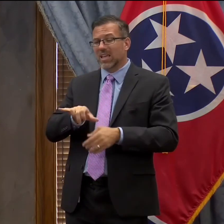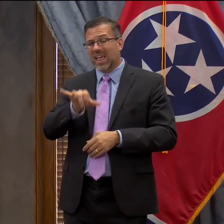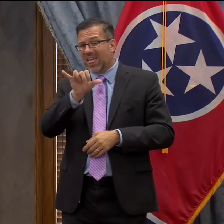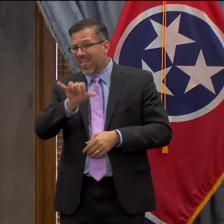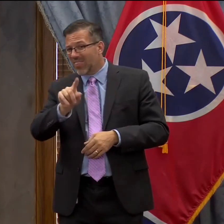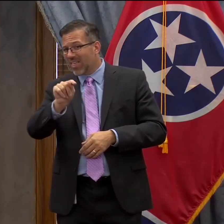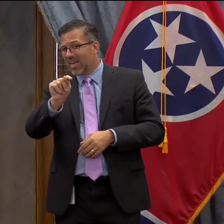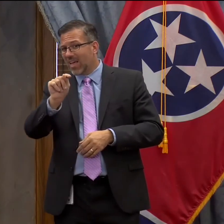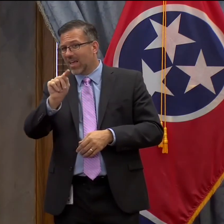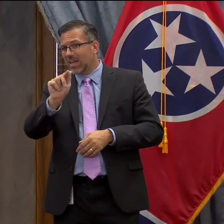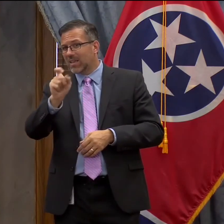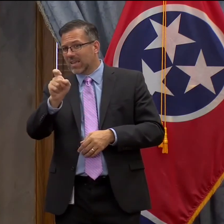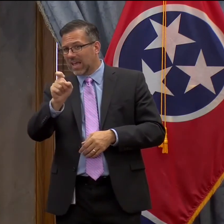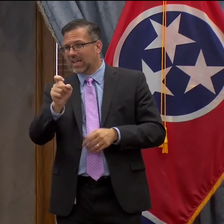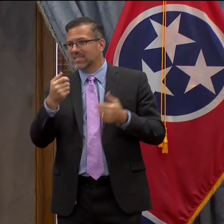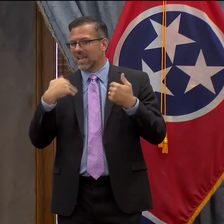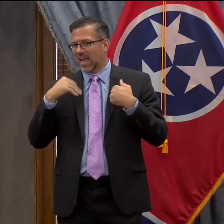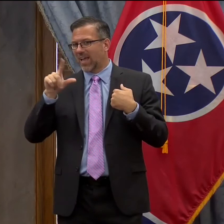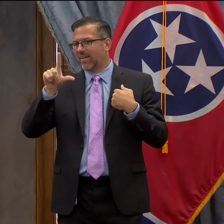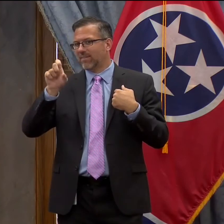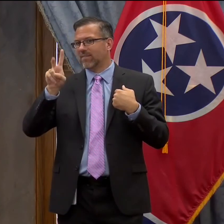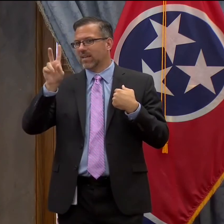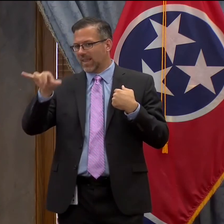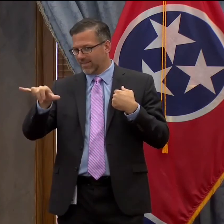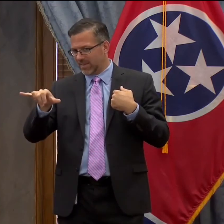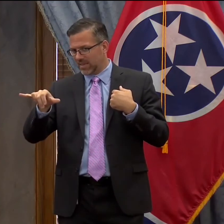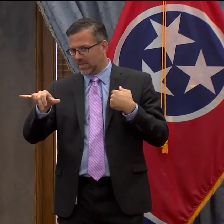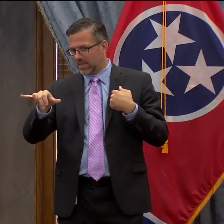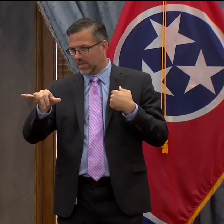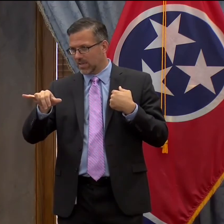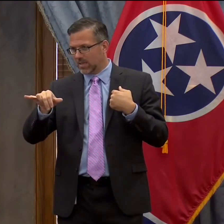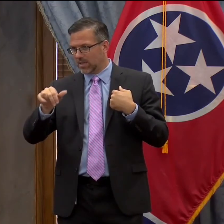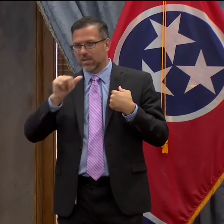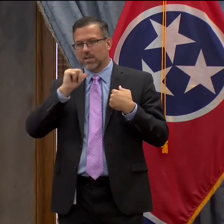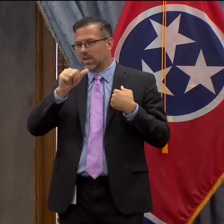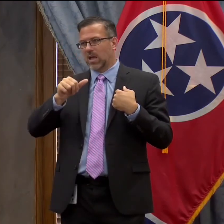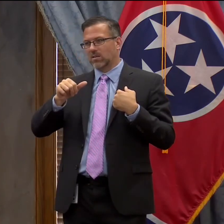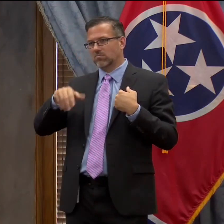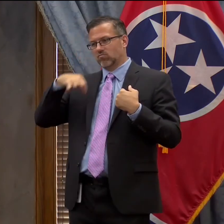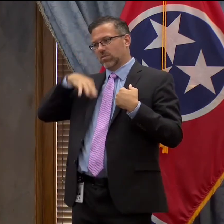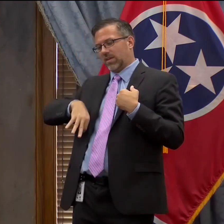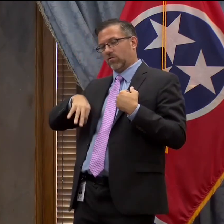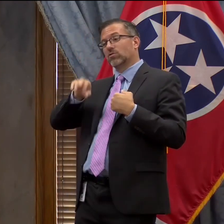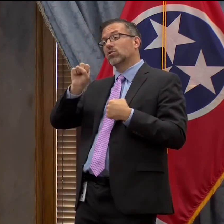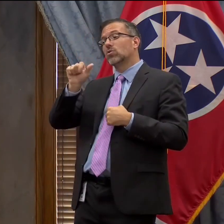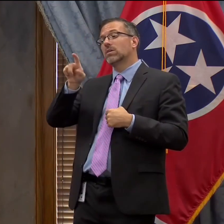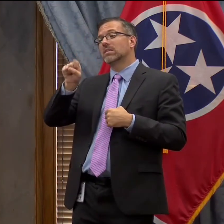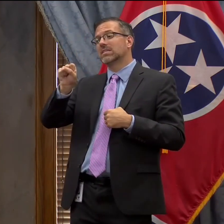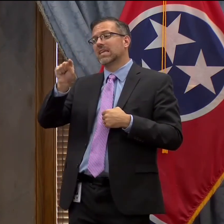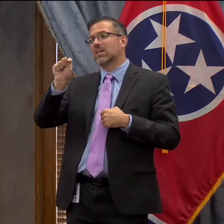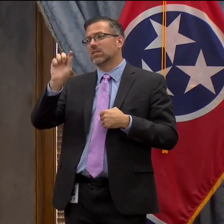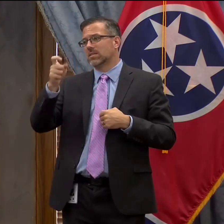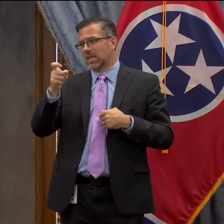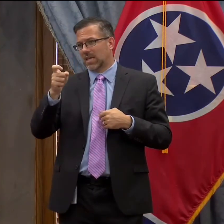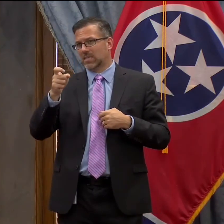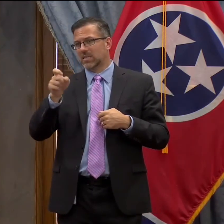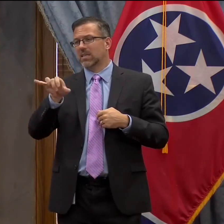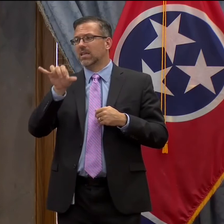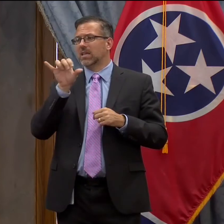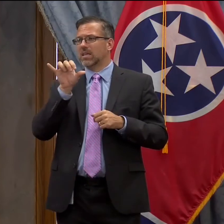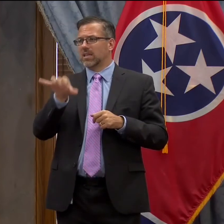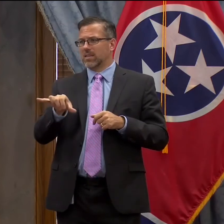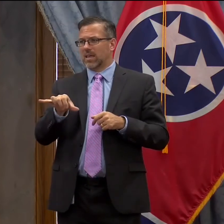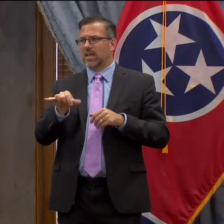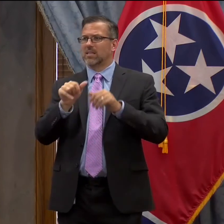that's currently levied, but just not recovered. So sales tax is an